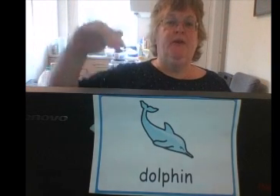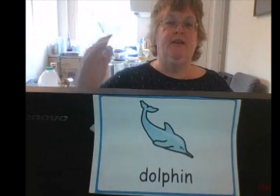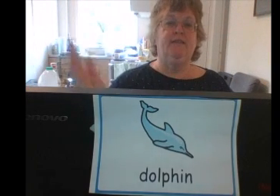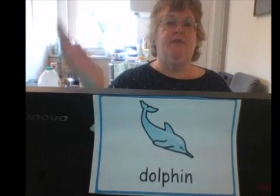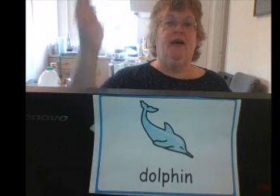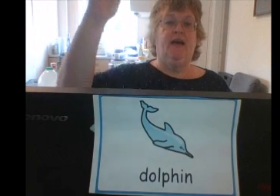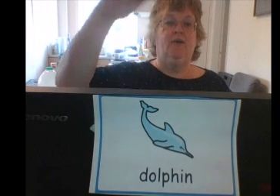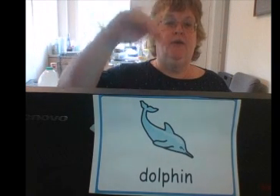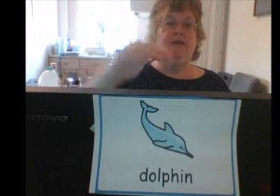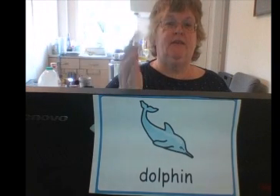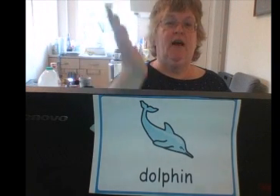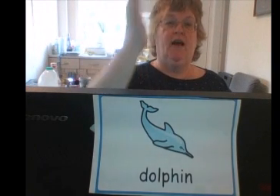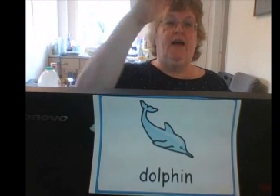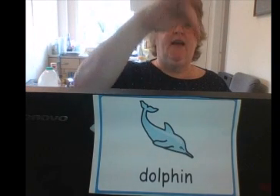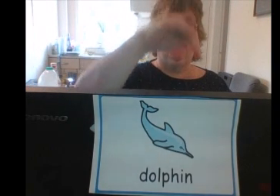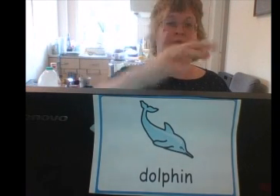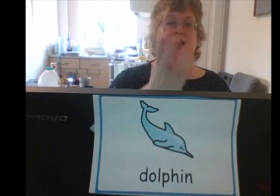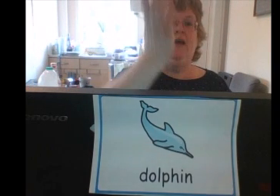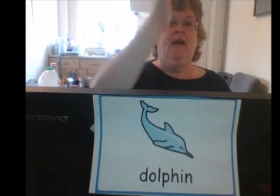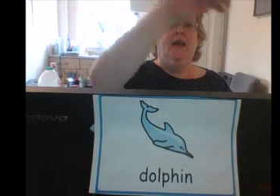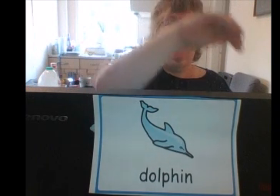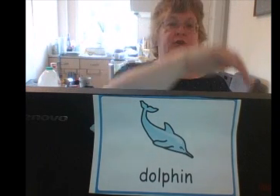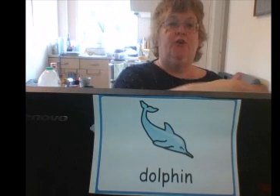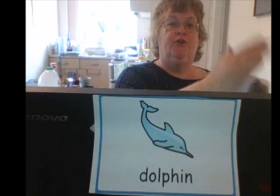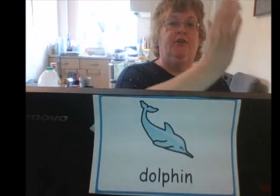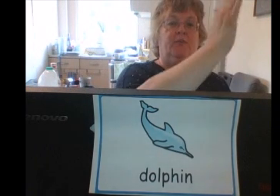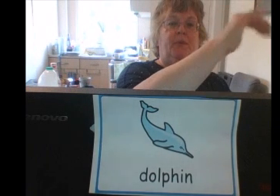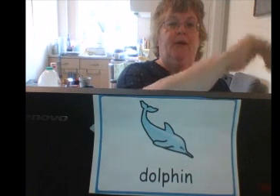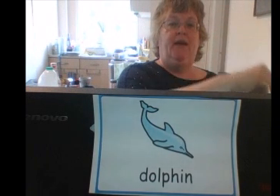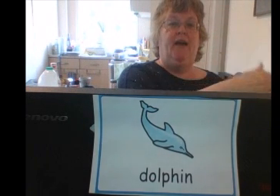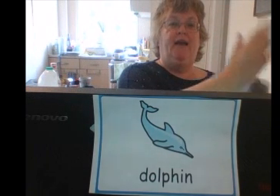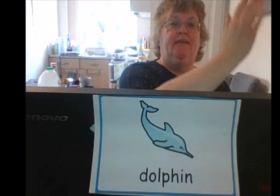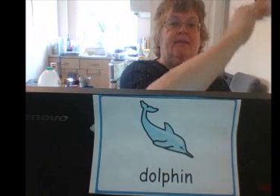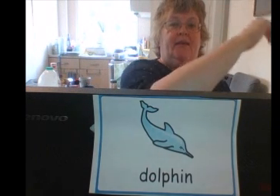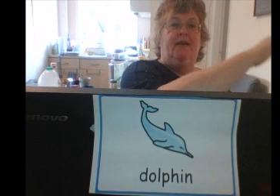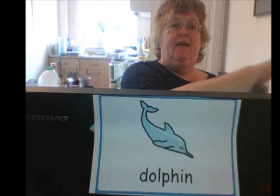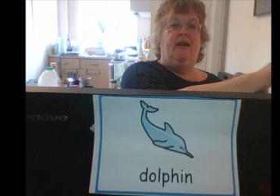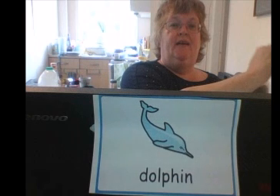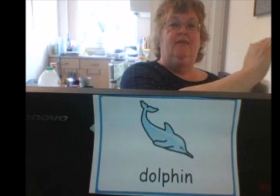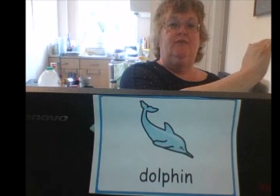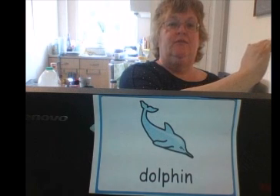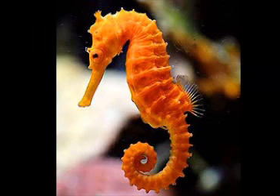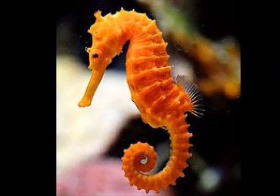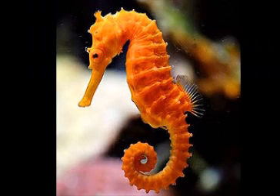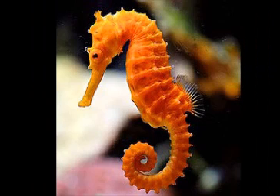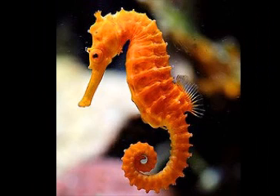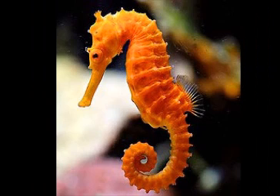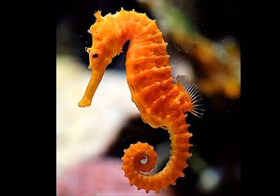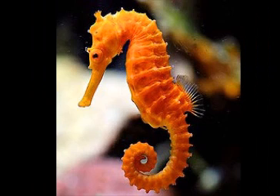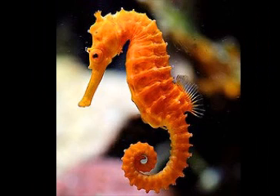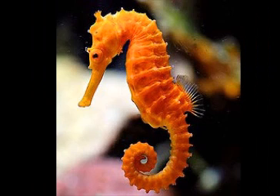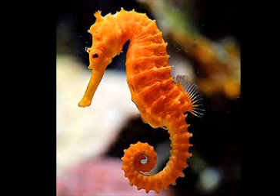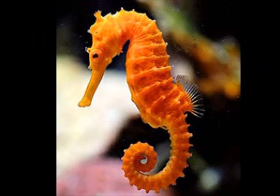is very divey. It couldn't be anything else. Seahorse.